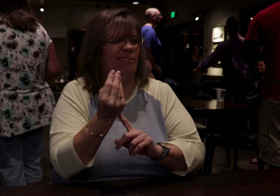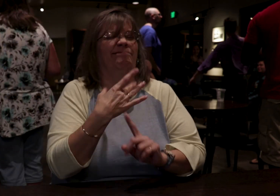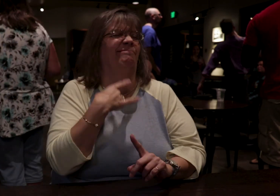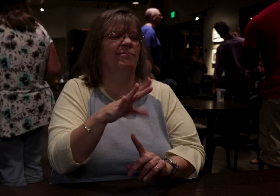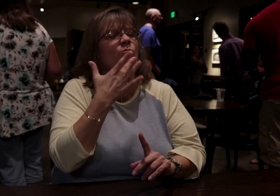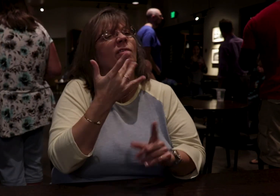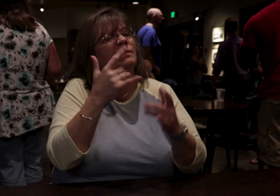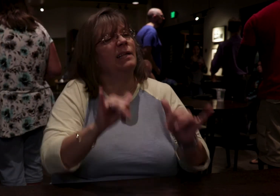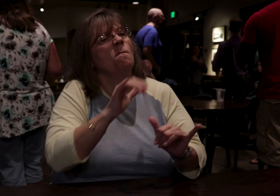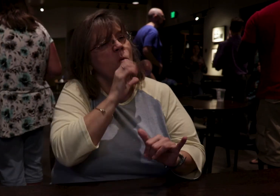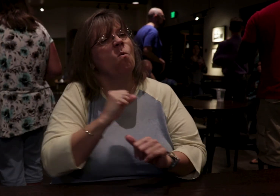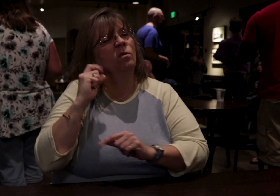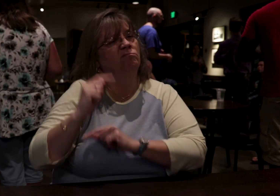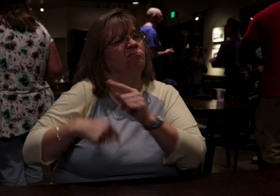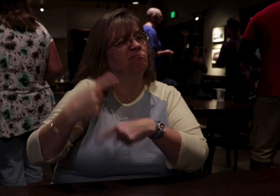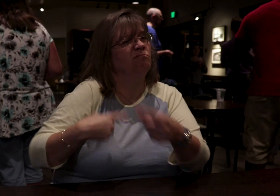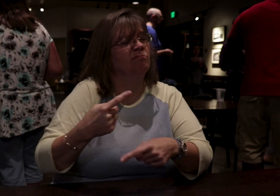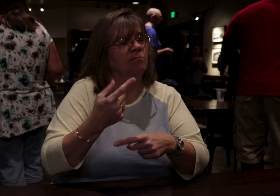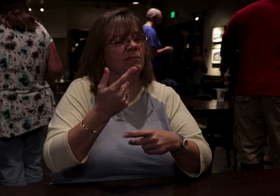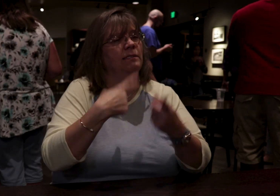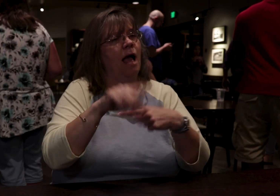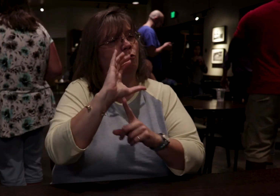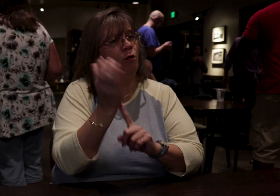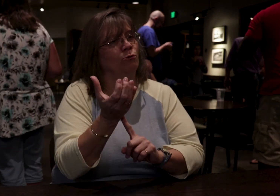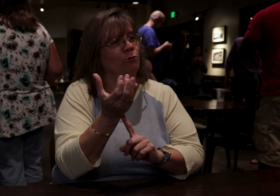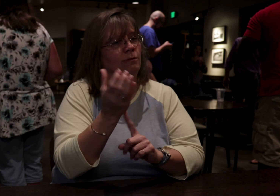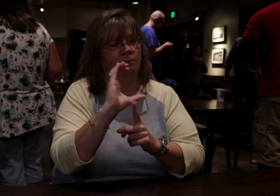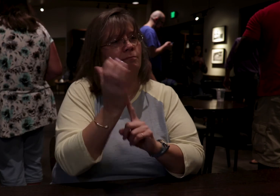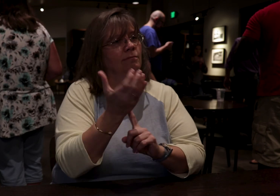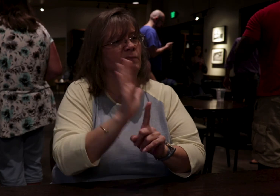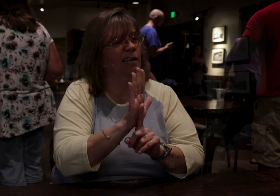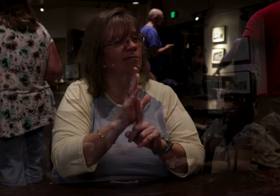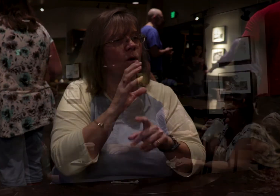it like that? No, I prefer the same old sign. And I'll keep signing culture like that.